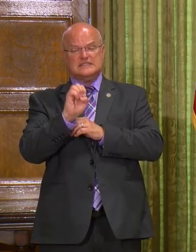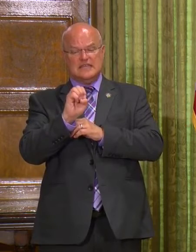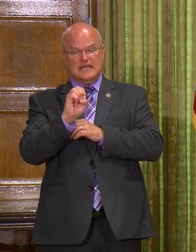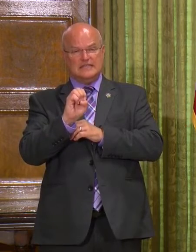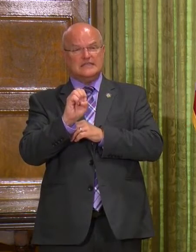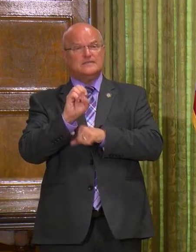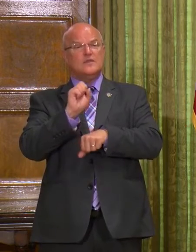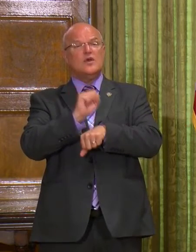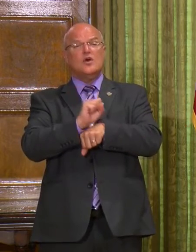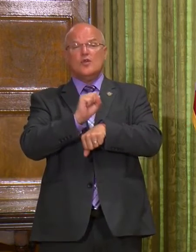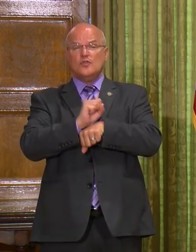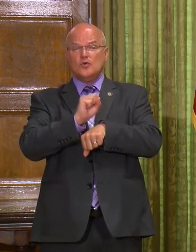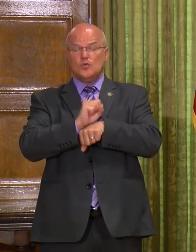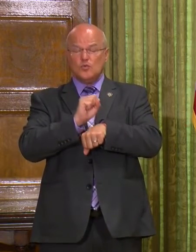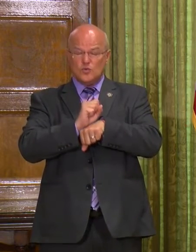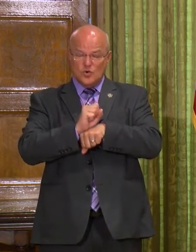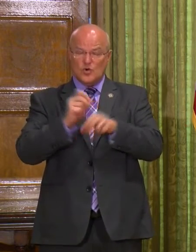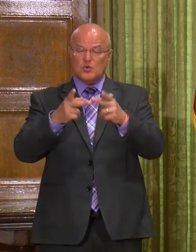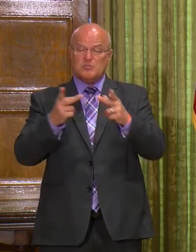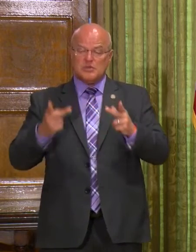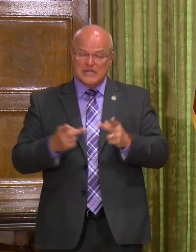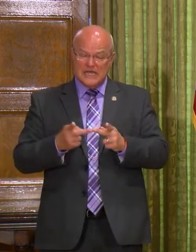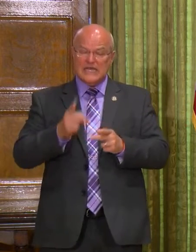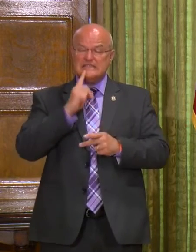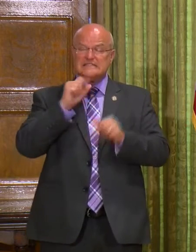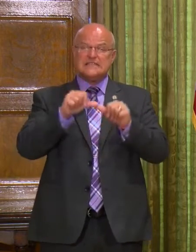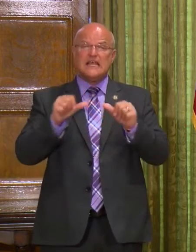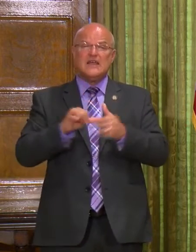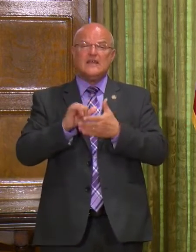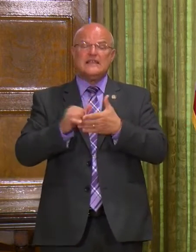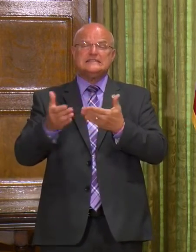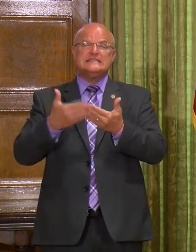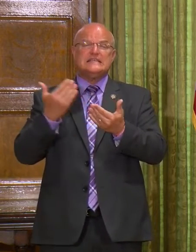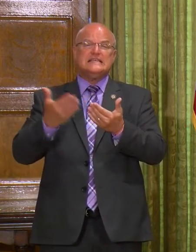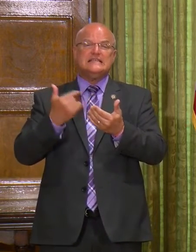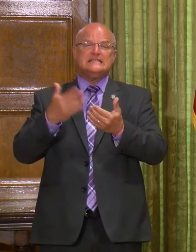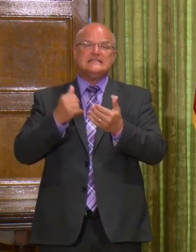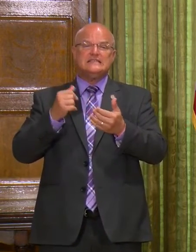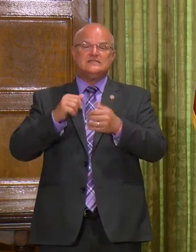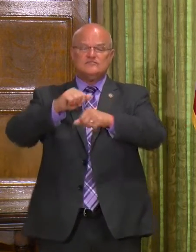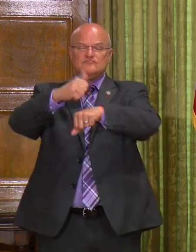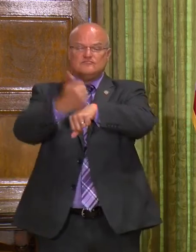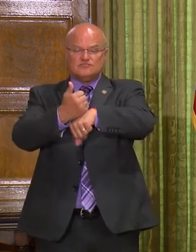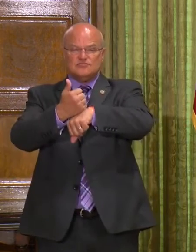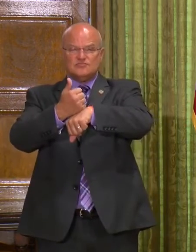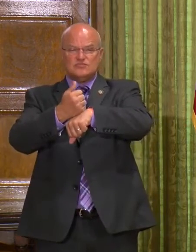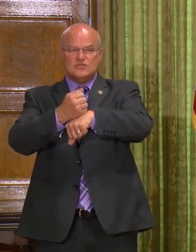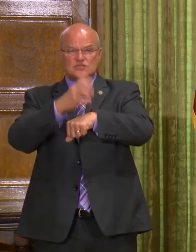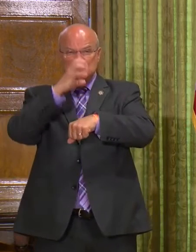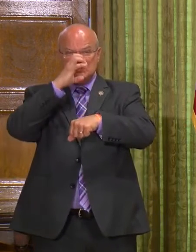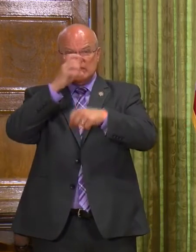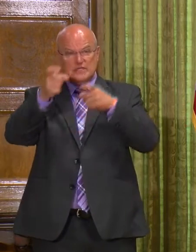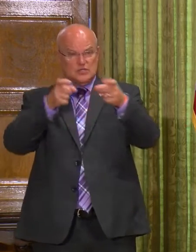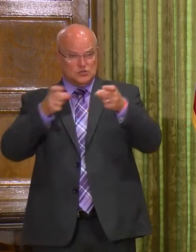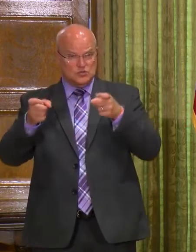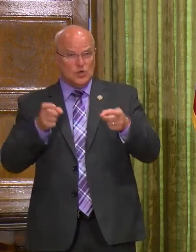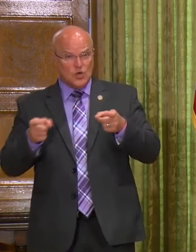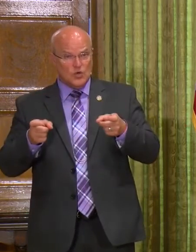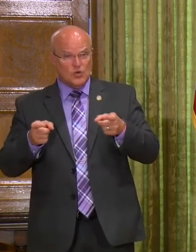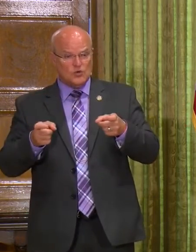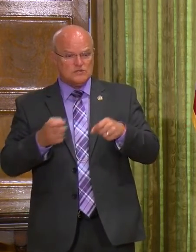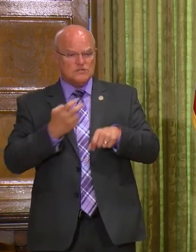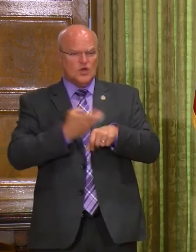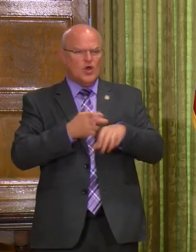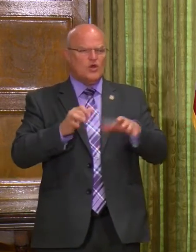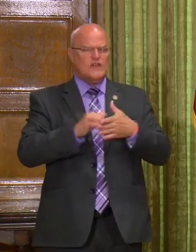work site probably is the area that is easiest to institute strict controls. It's a lot harder